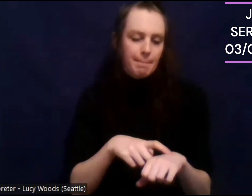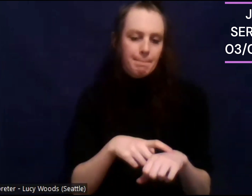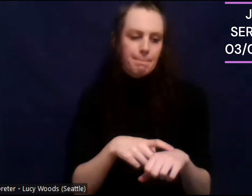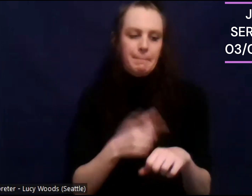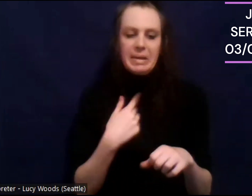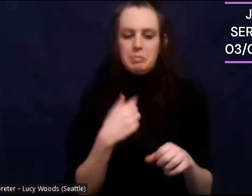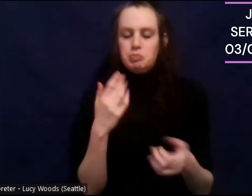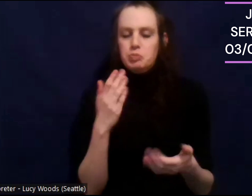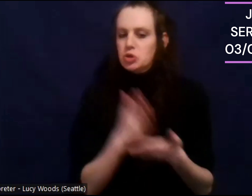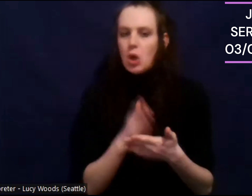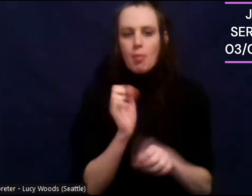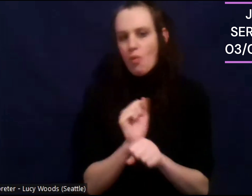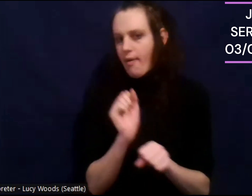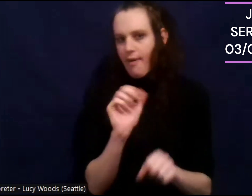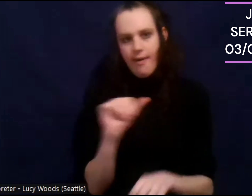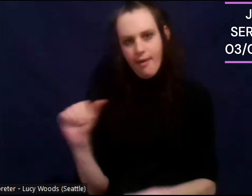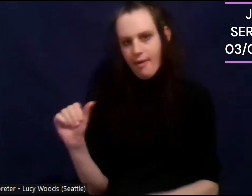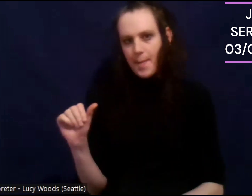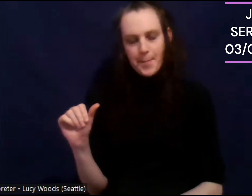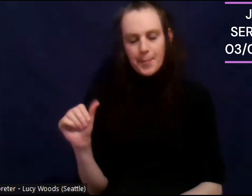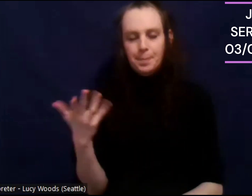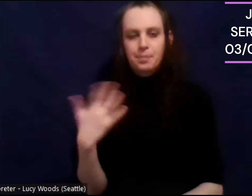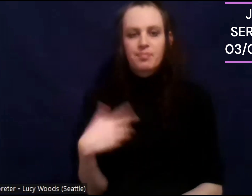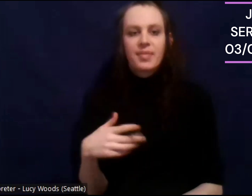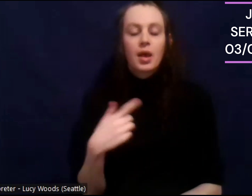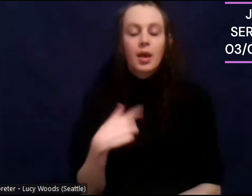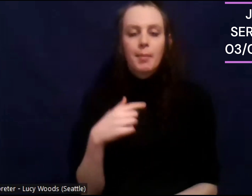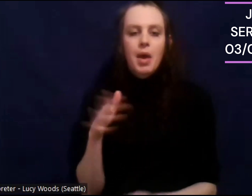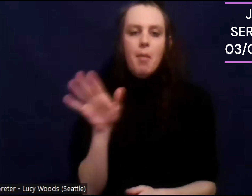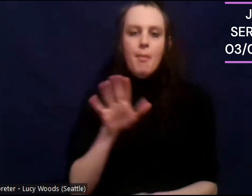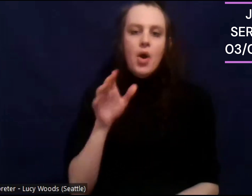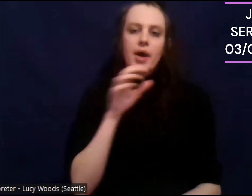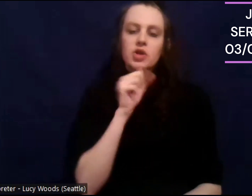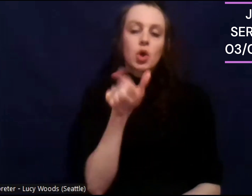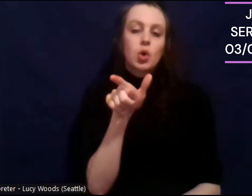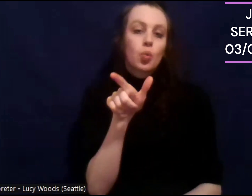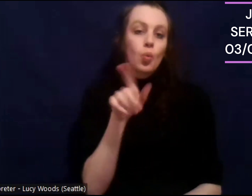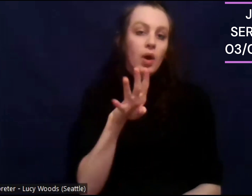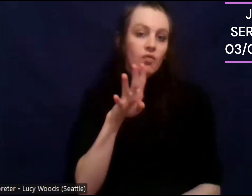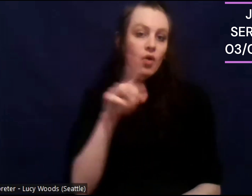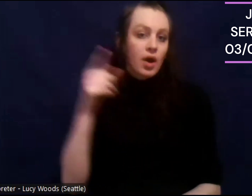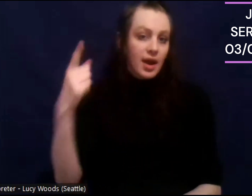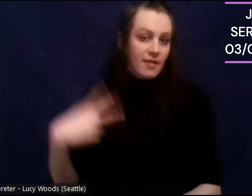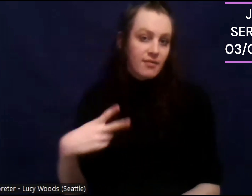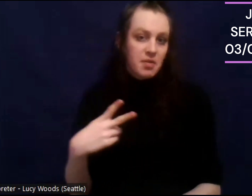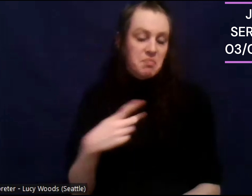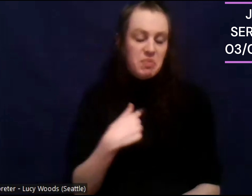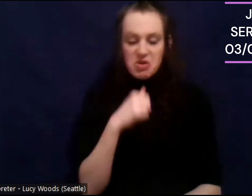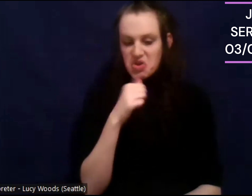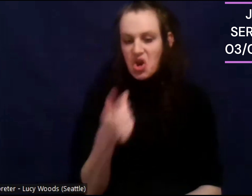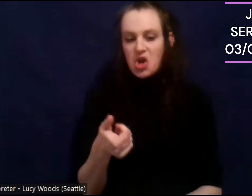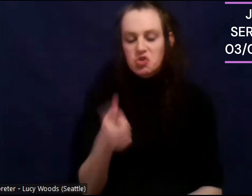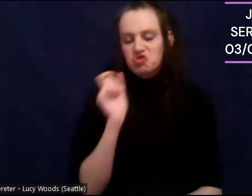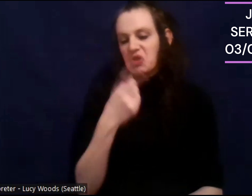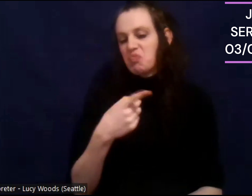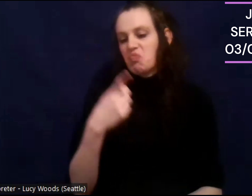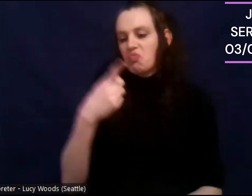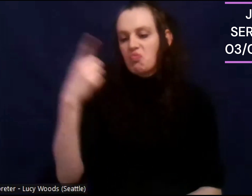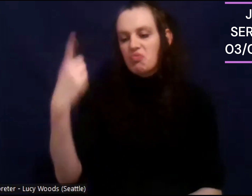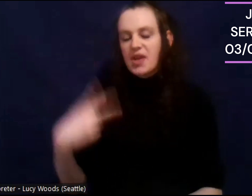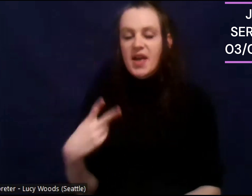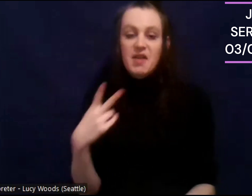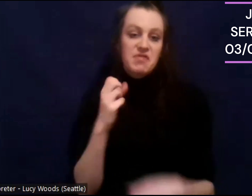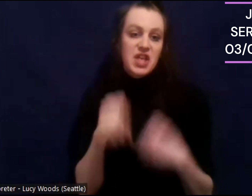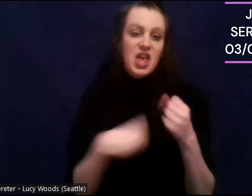that I was 24 and a half years old now. I hadn't had a drink in a year and a half. I should be able to figure out how to